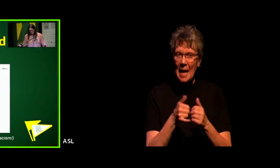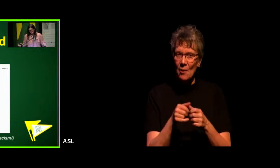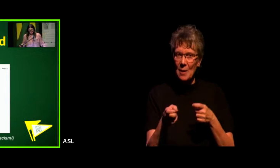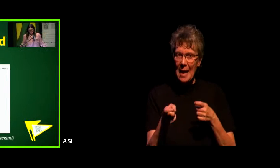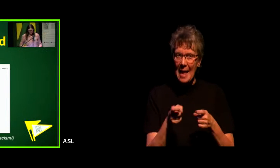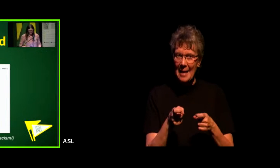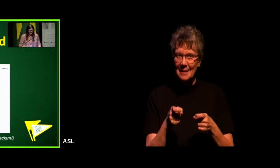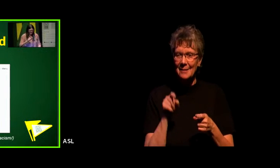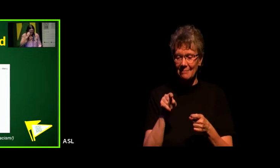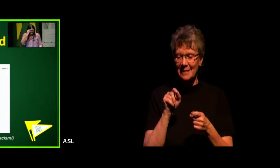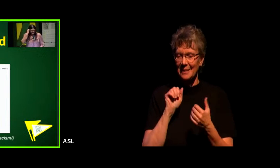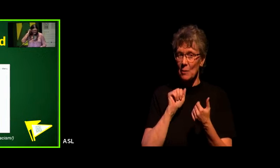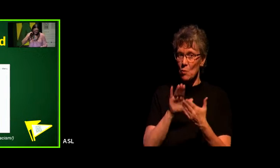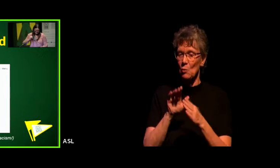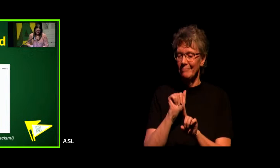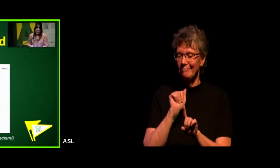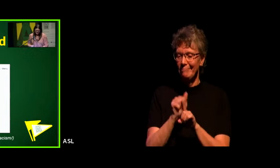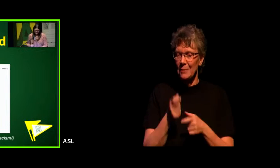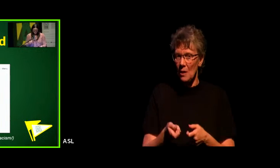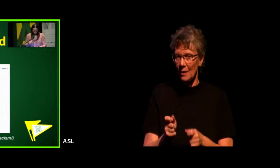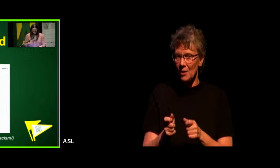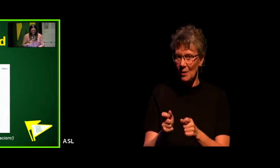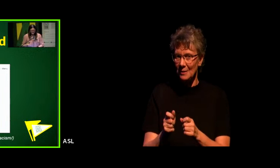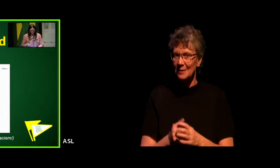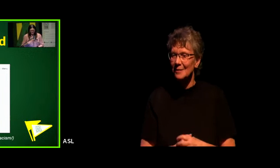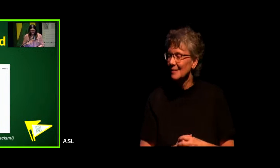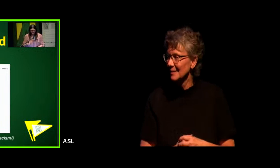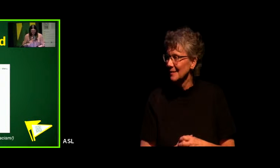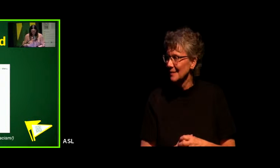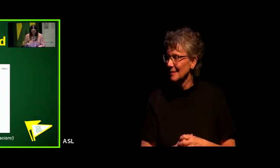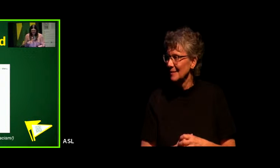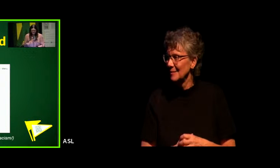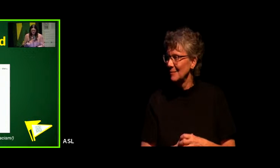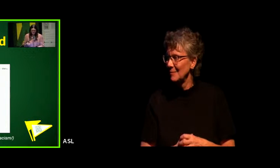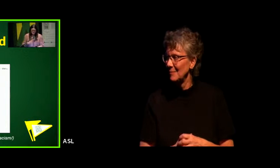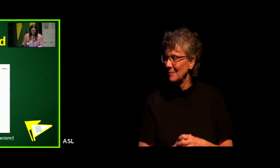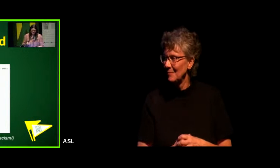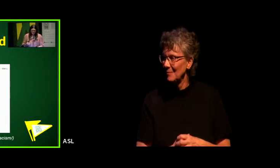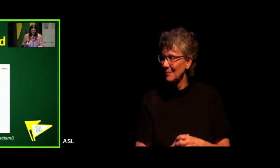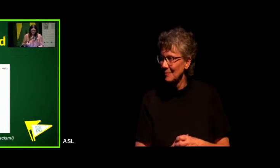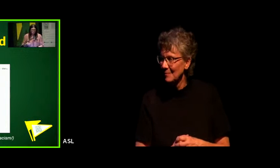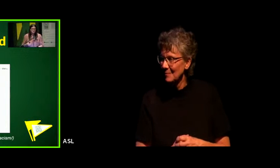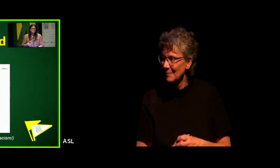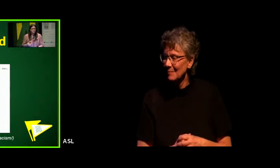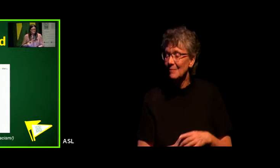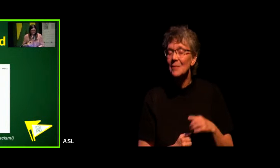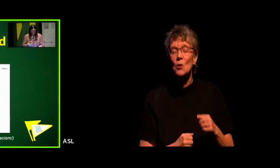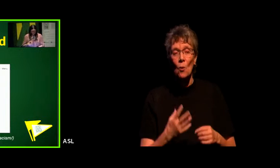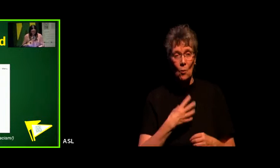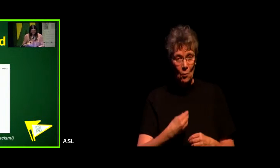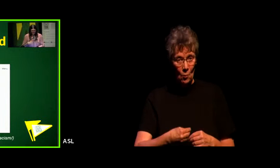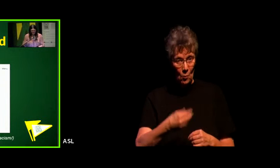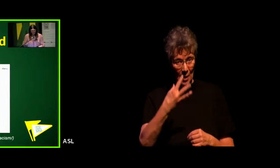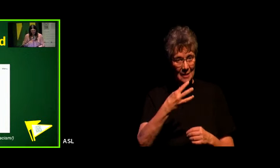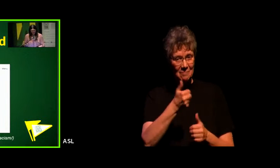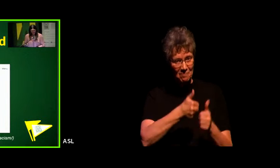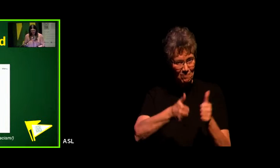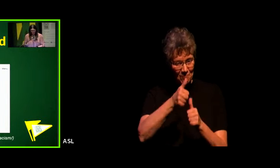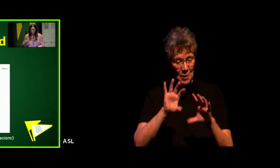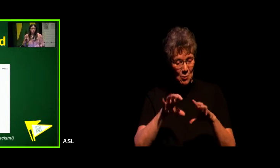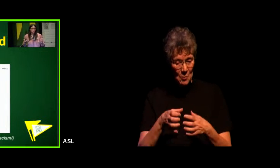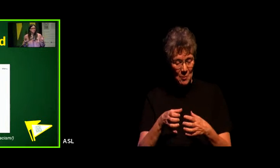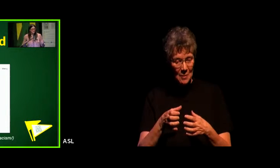Big size. Now, earlier I mentioned the idea of an earlier people being killed off as being popular with white supremacists. They believe